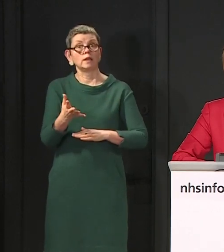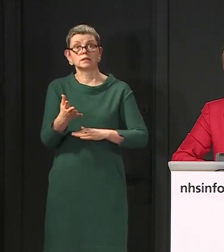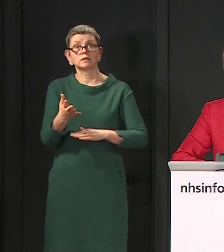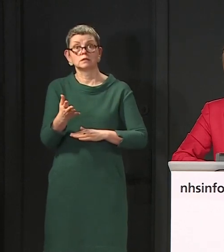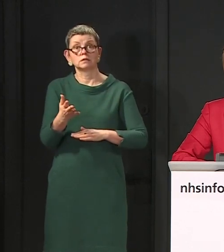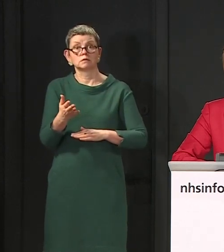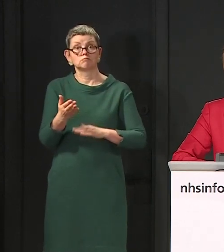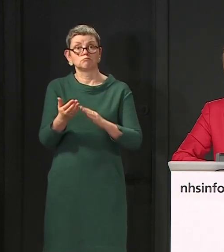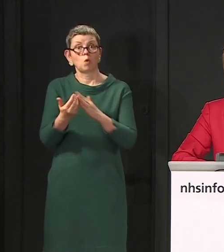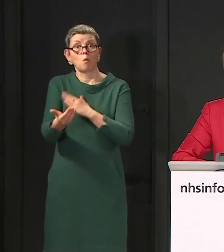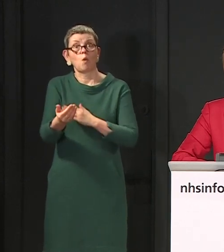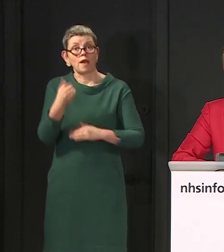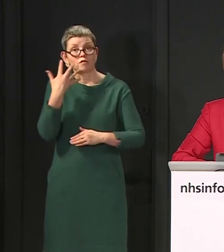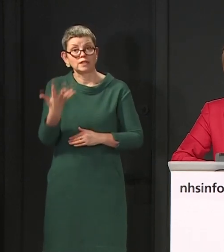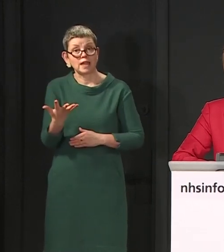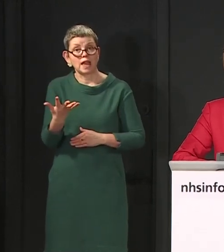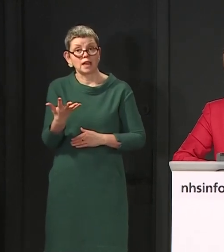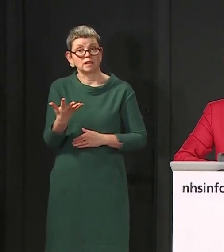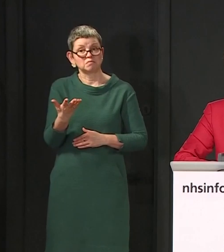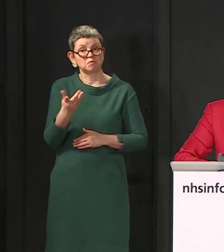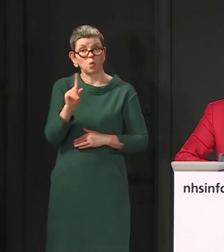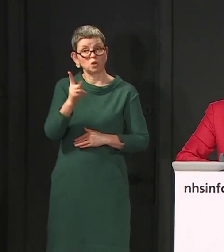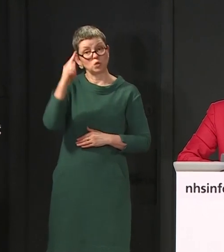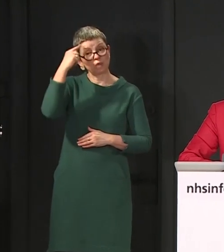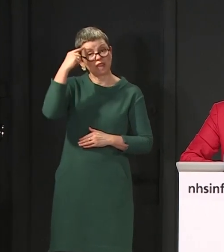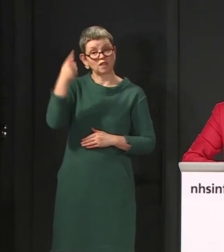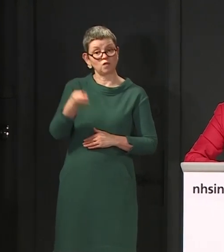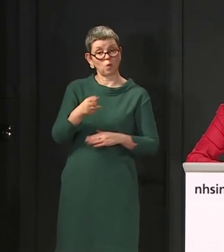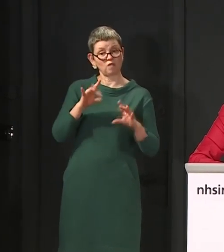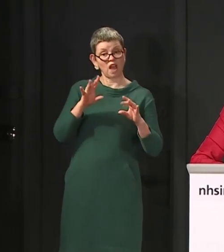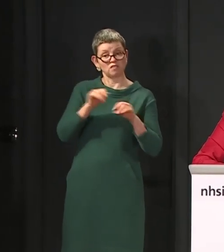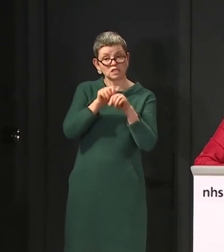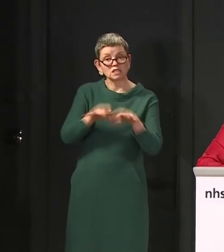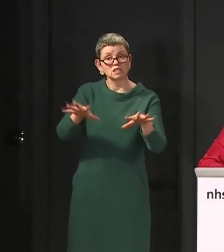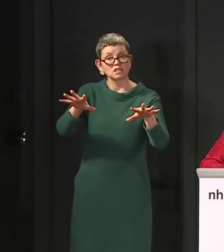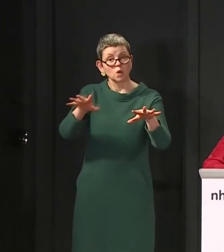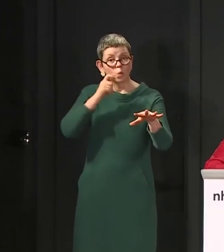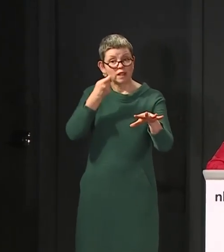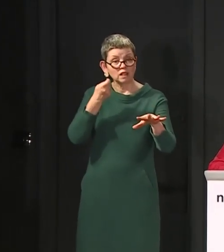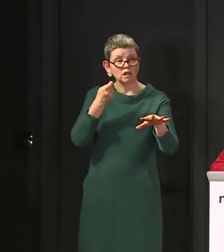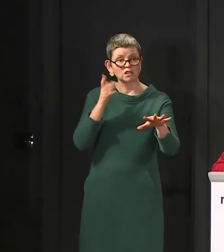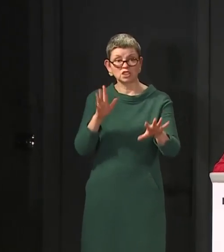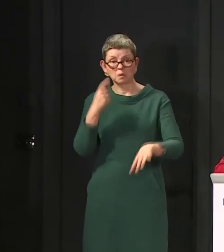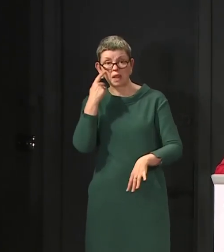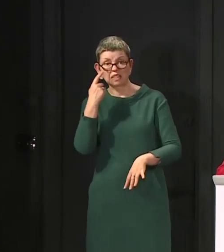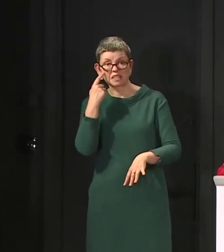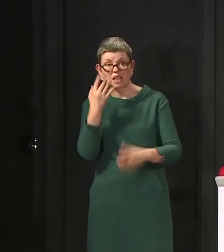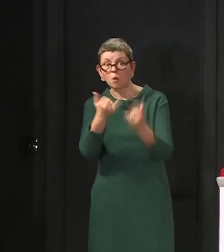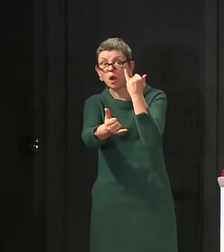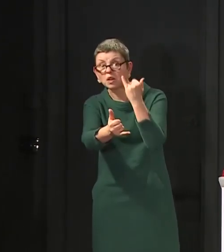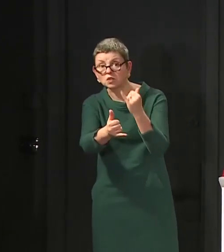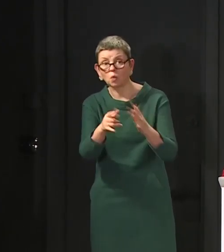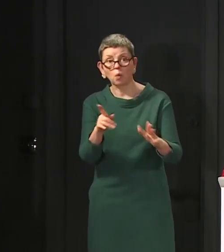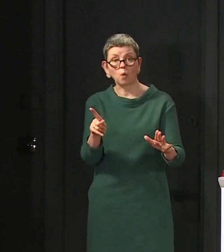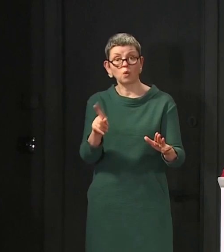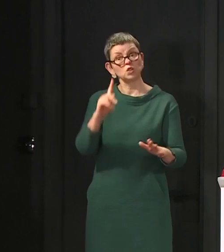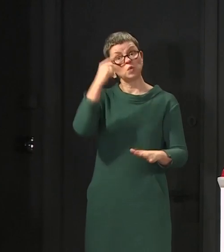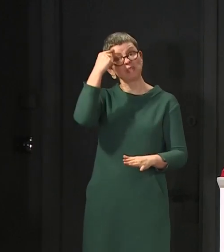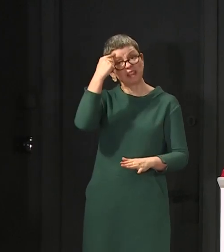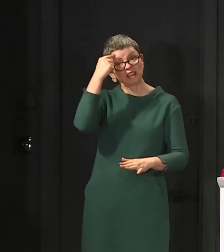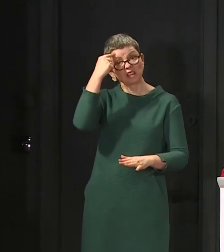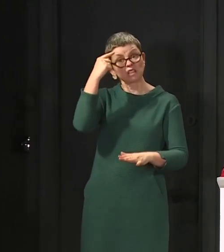that to have on the transmission rate. Is it a case now of kind of wait and see, or do you have any specific